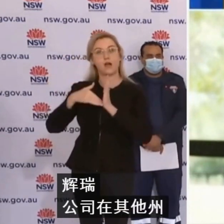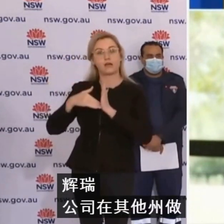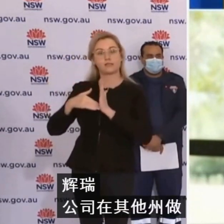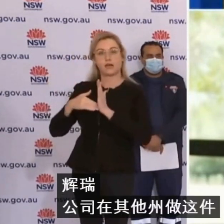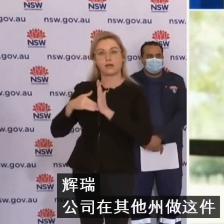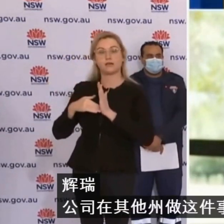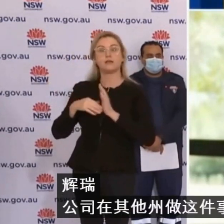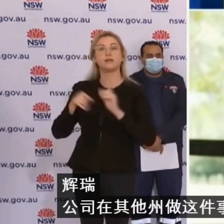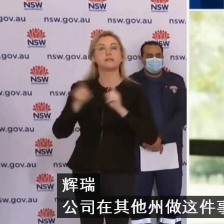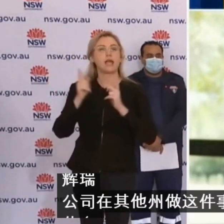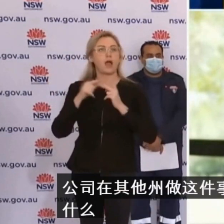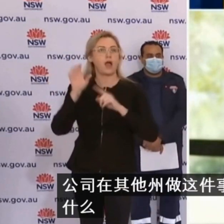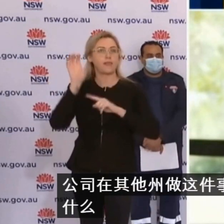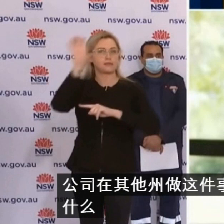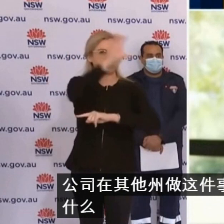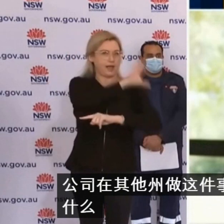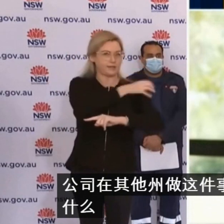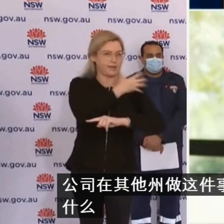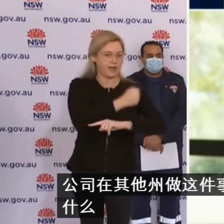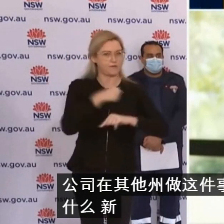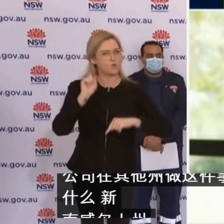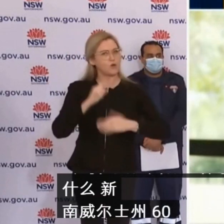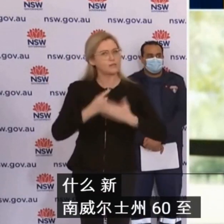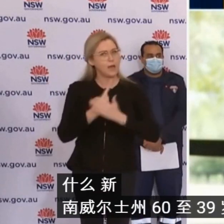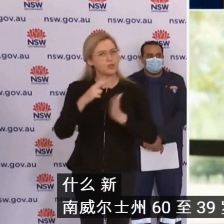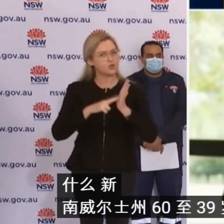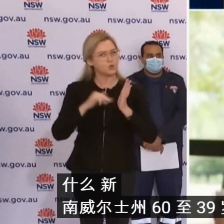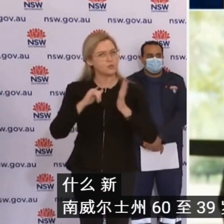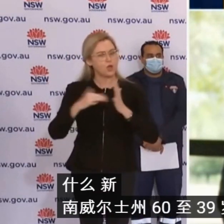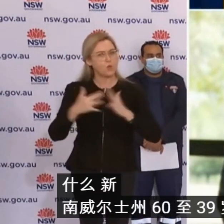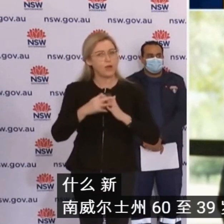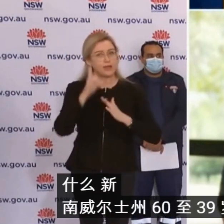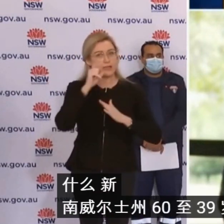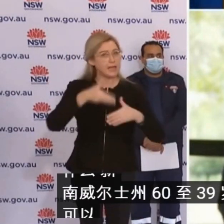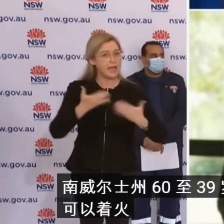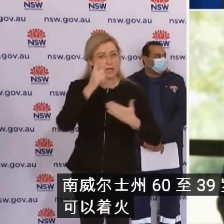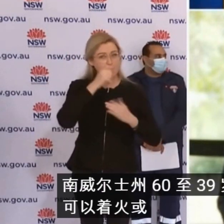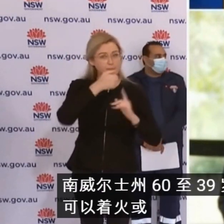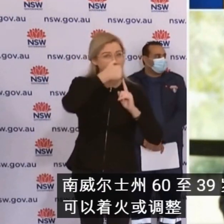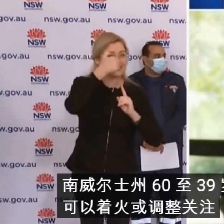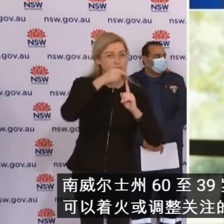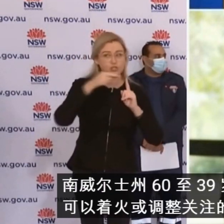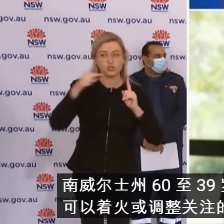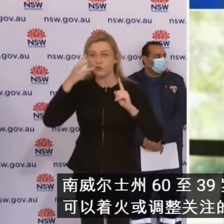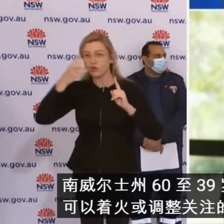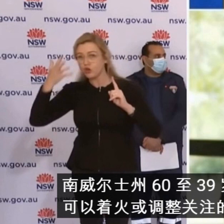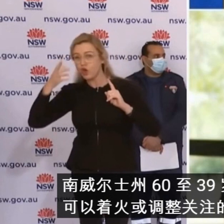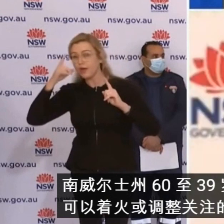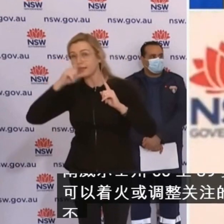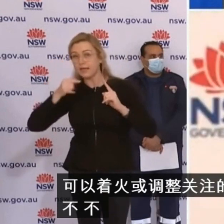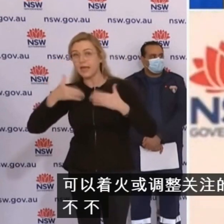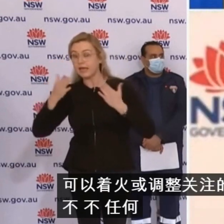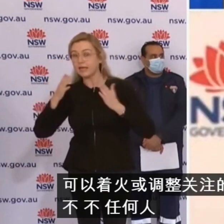doing it in other states. What's going on in New South Wales? Can anyone in New South Wales 16 to 39 get Pfizer, or just the LGAs of